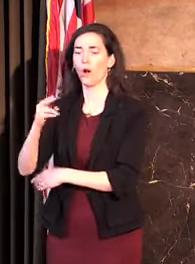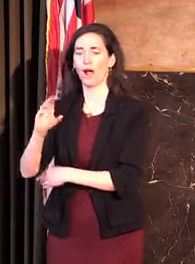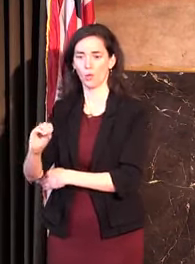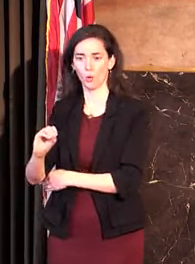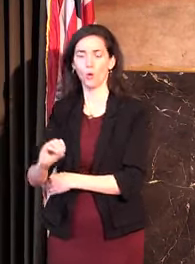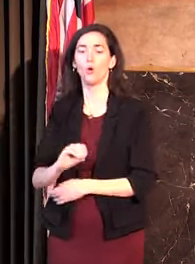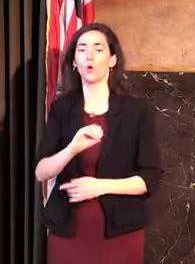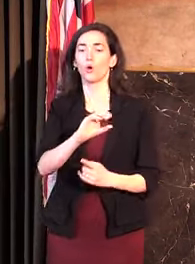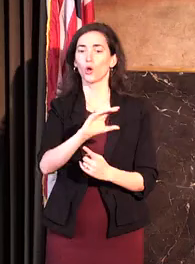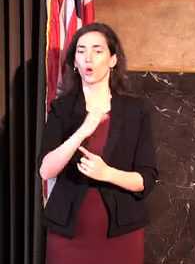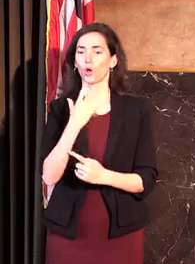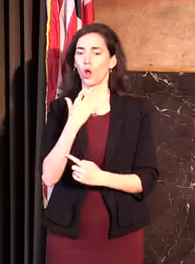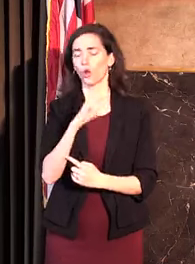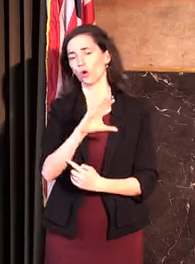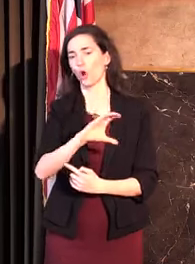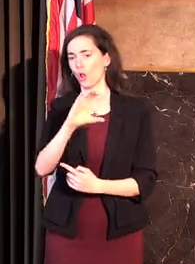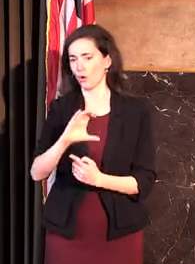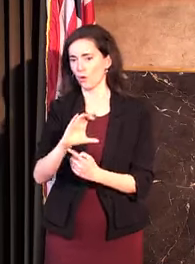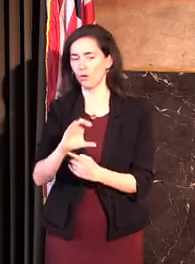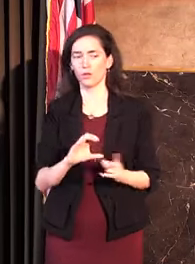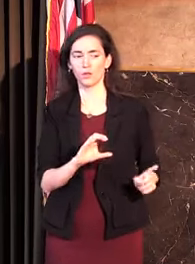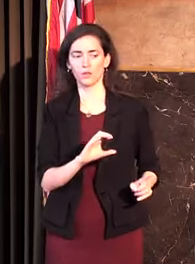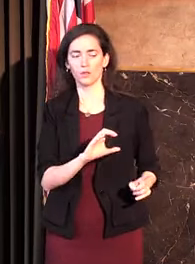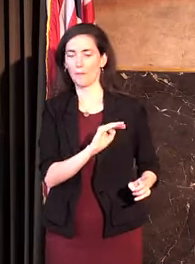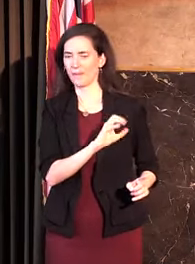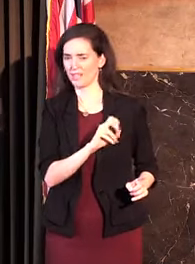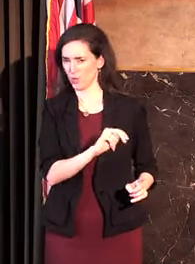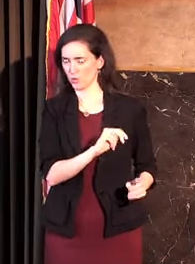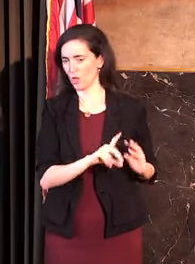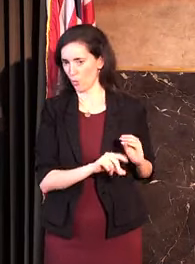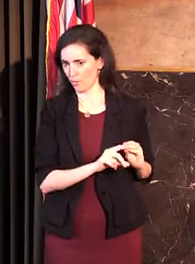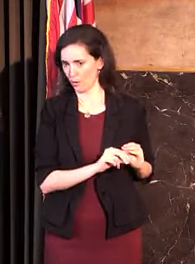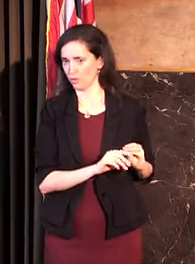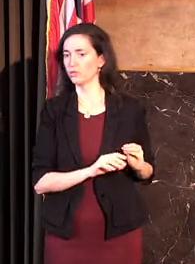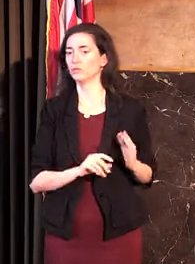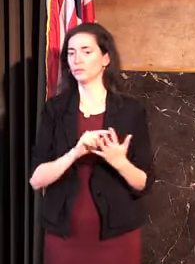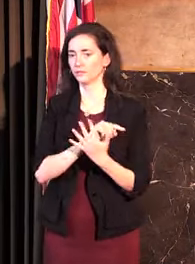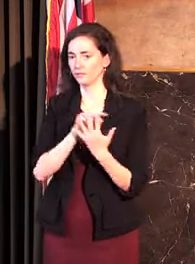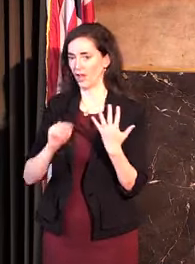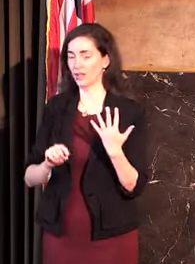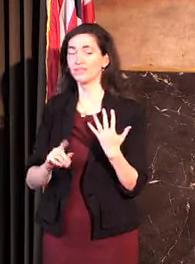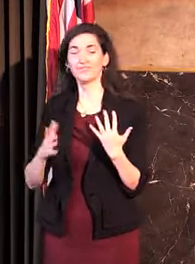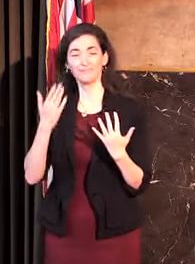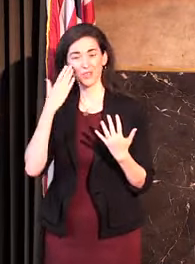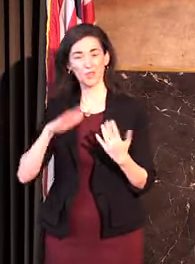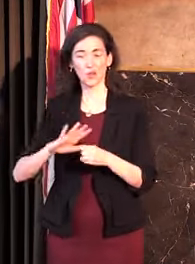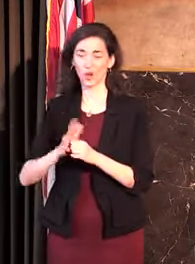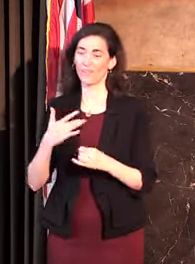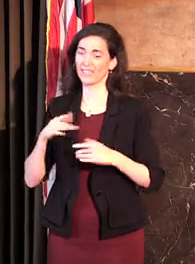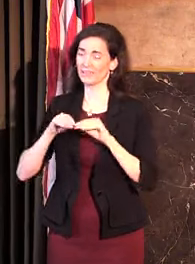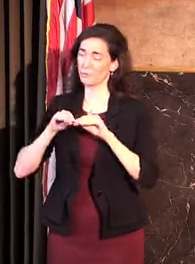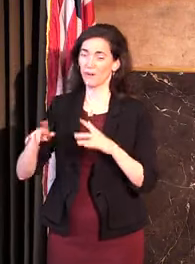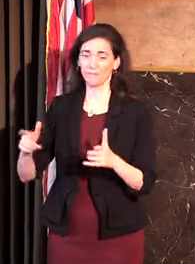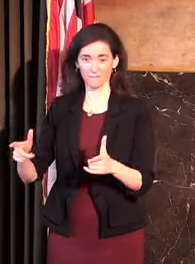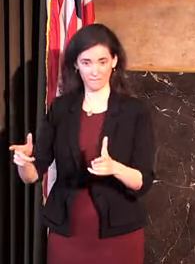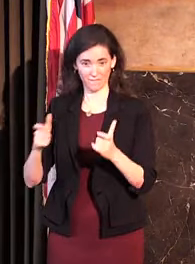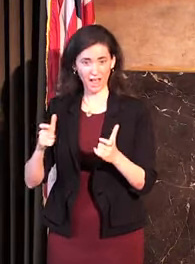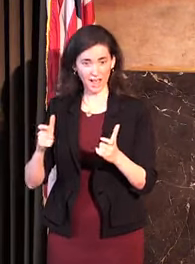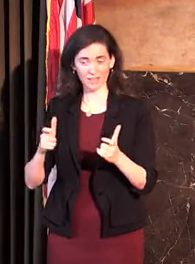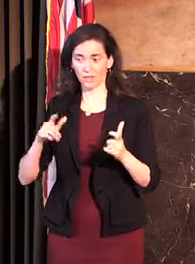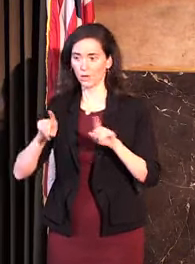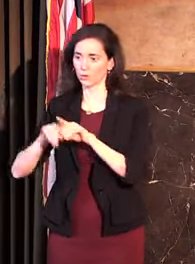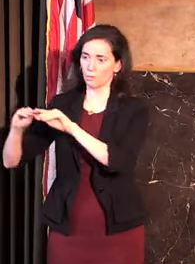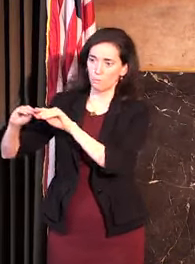and Minnesota. And given the nature of pandemics and how the virus spreads and how these variants